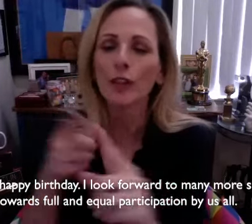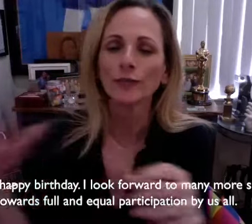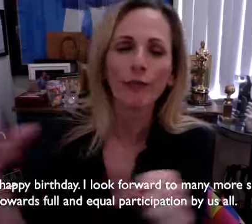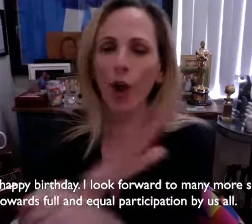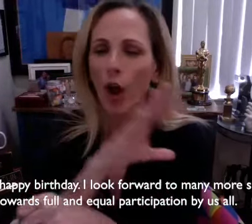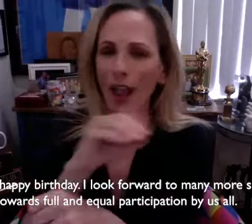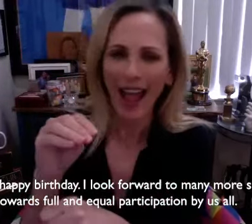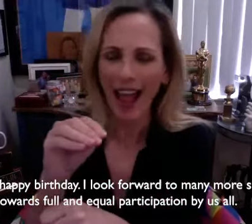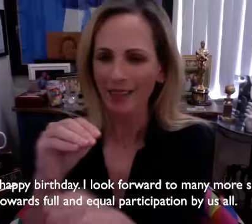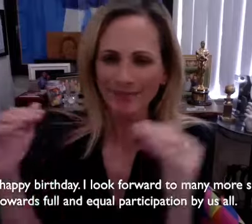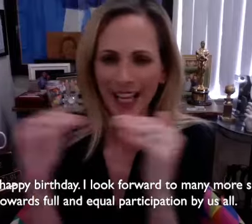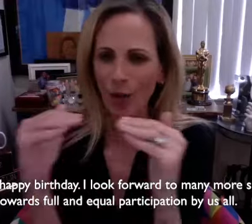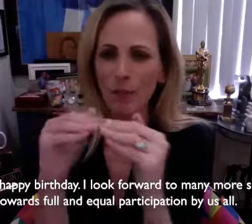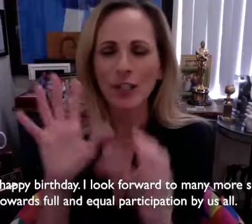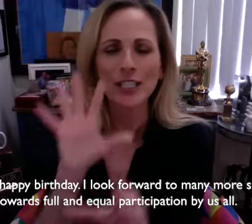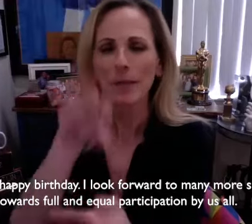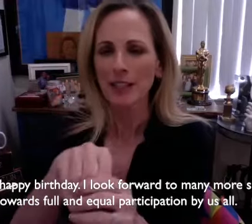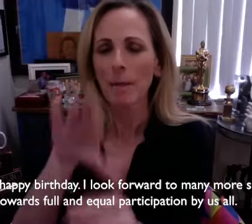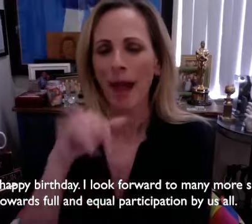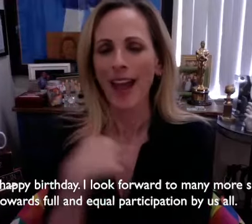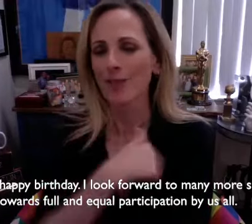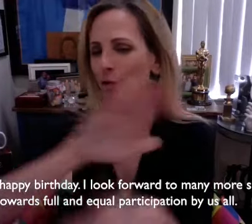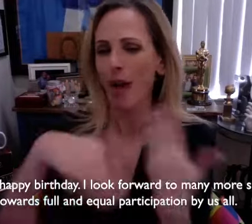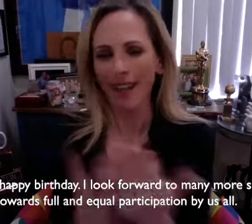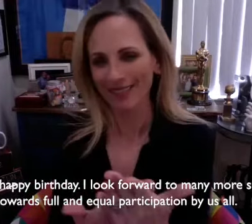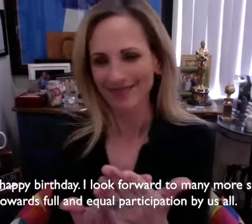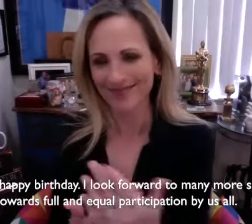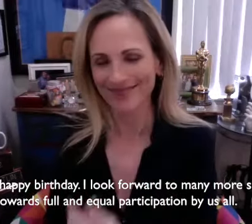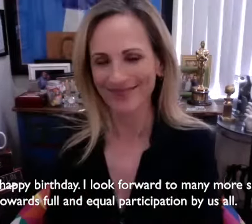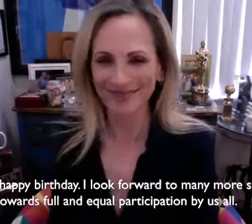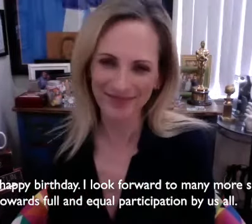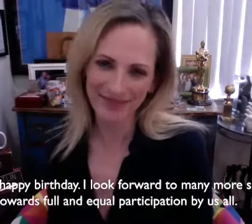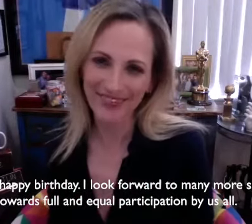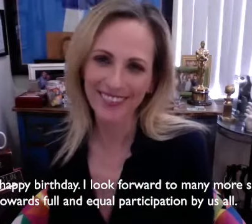successes towards full and equal participation by us all.